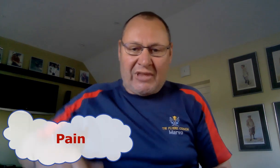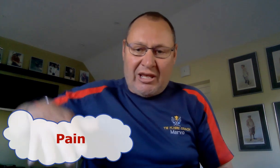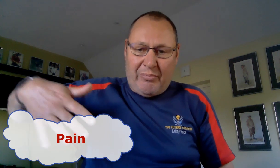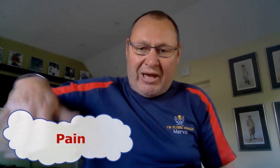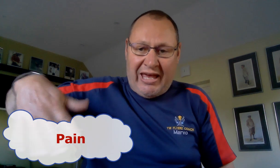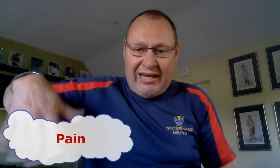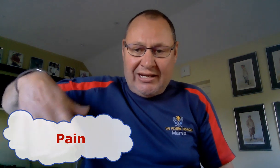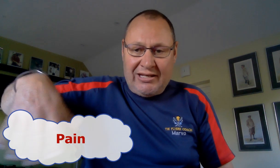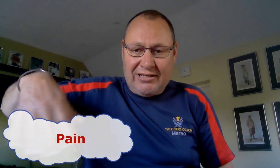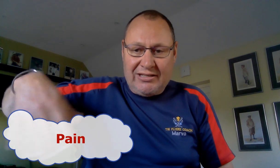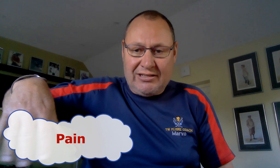Pain.